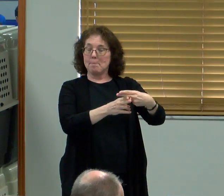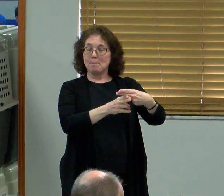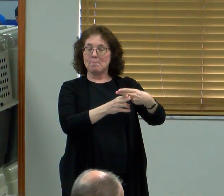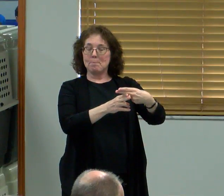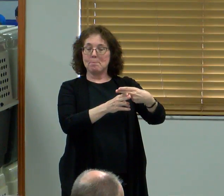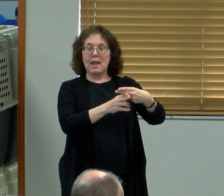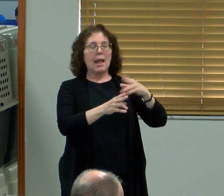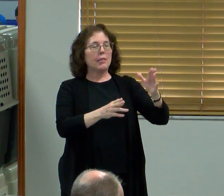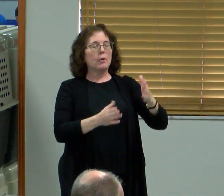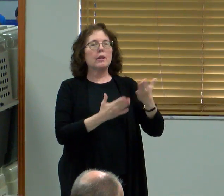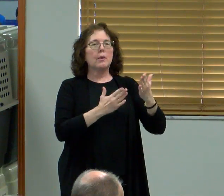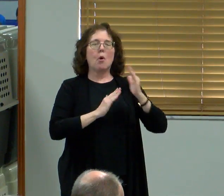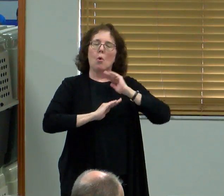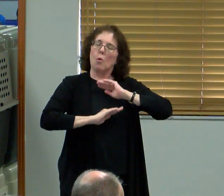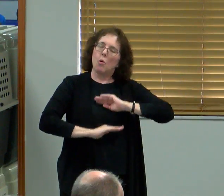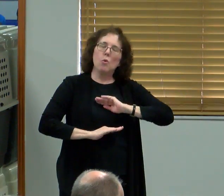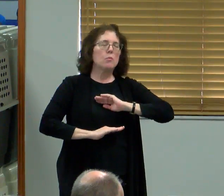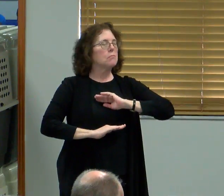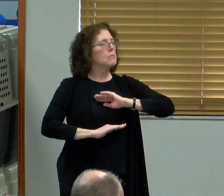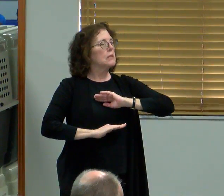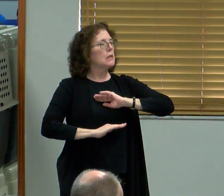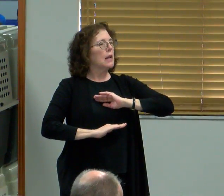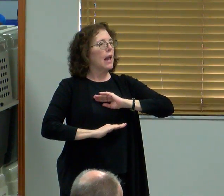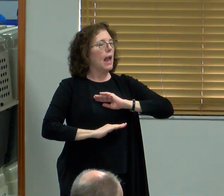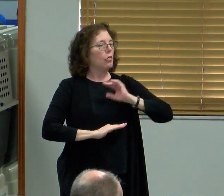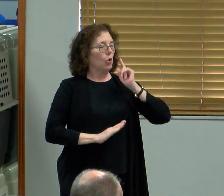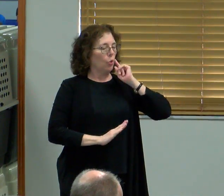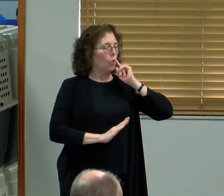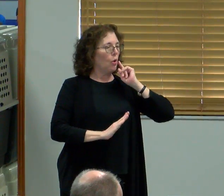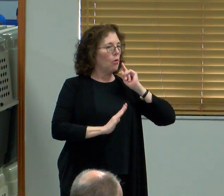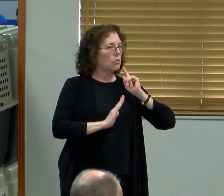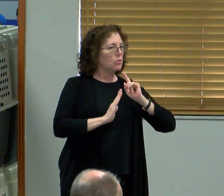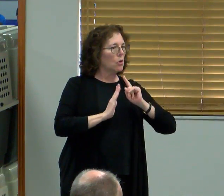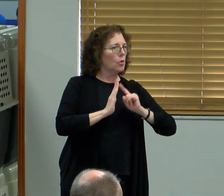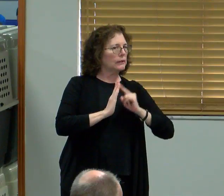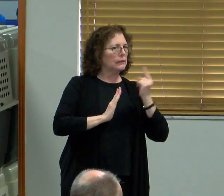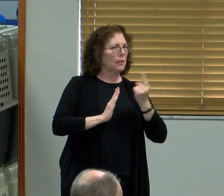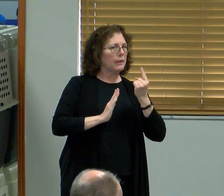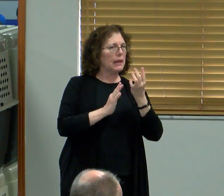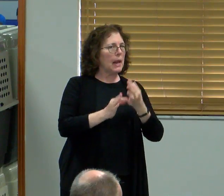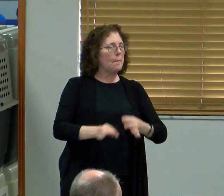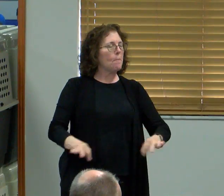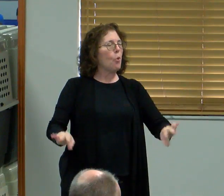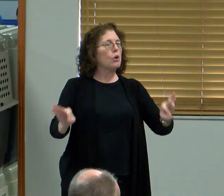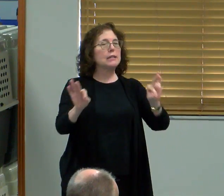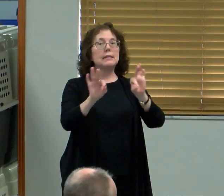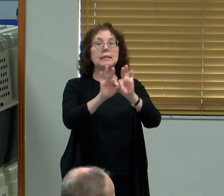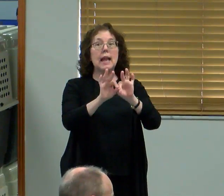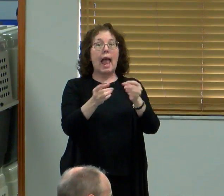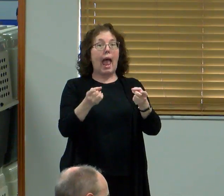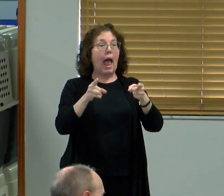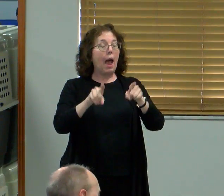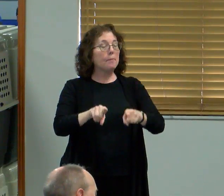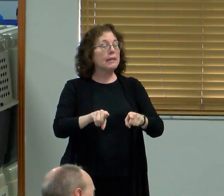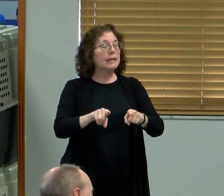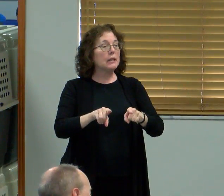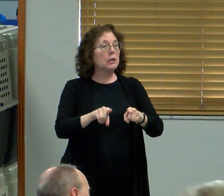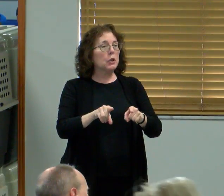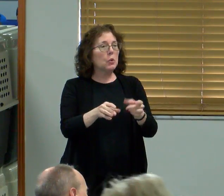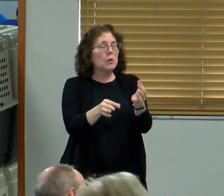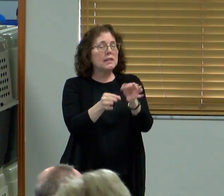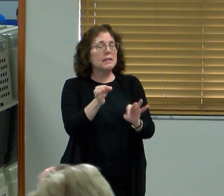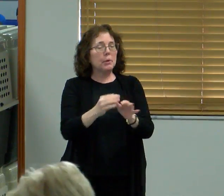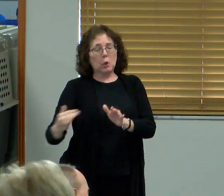will provide peace of mind and will bring attention to something important happening with a simple